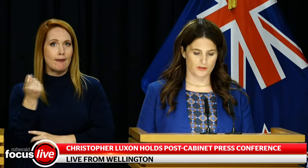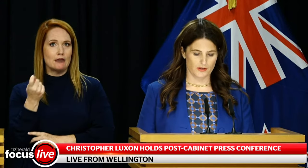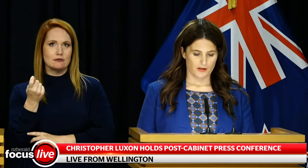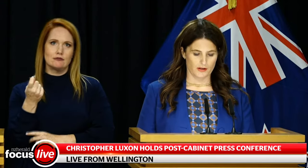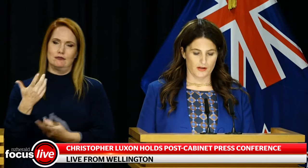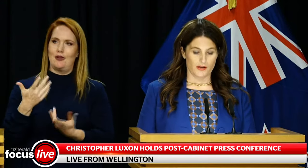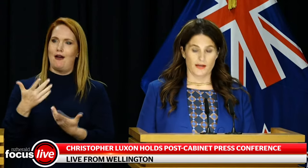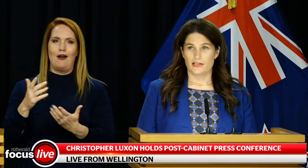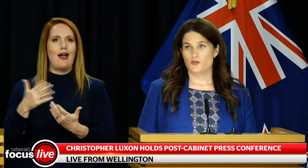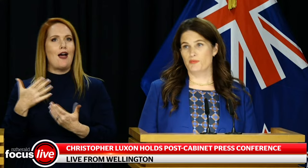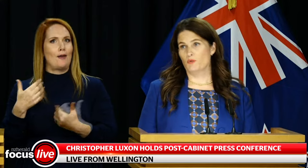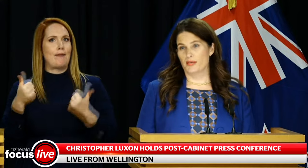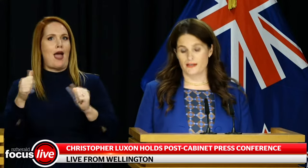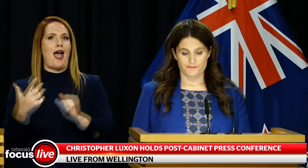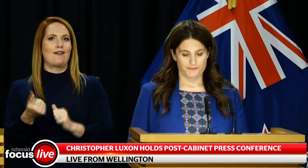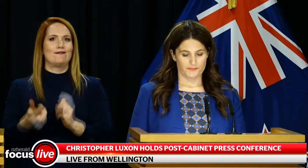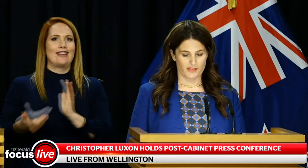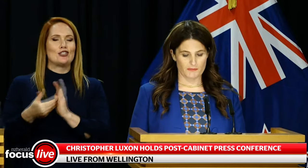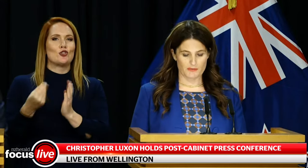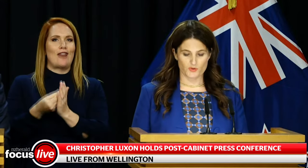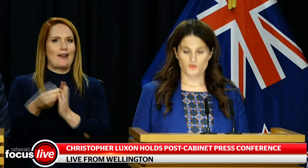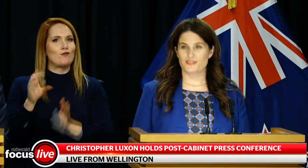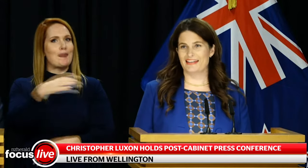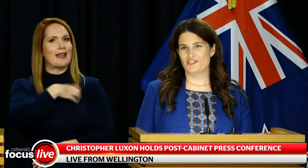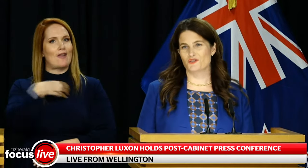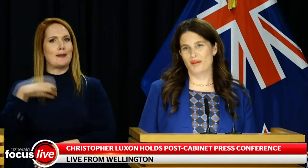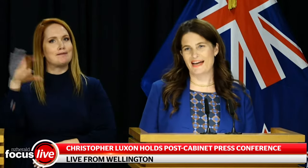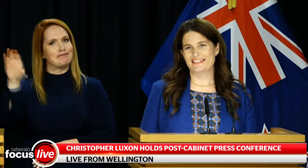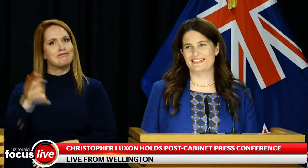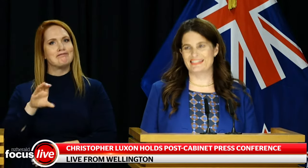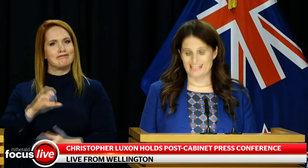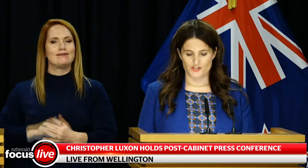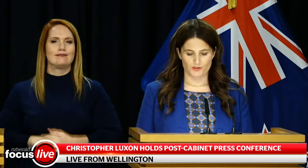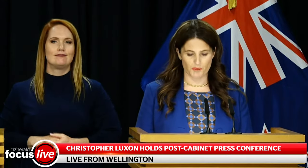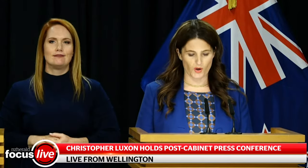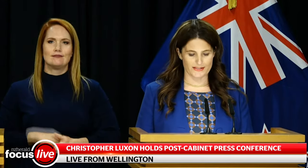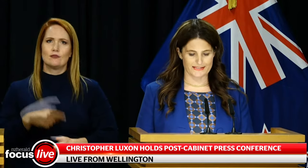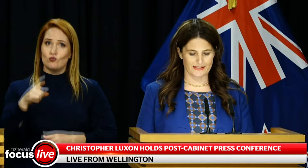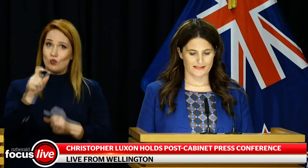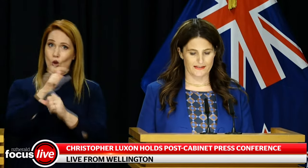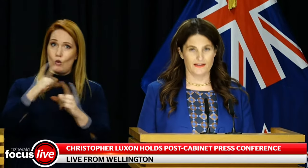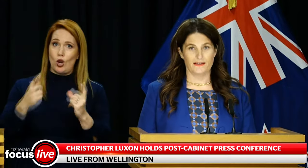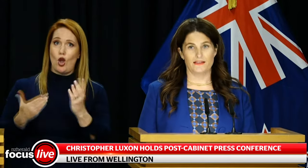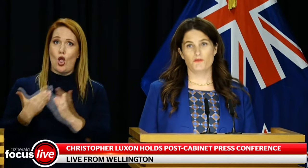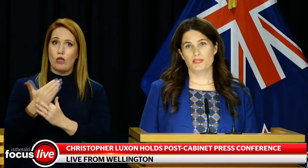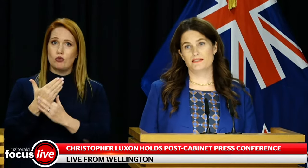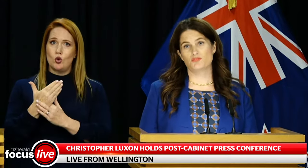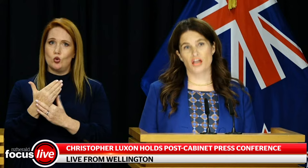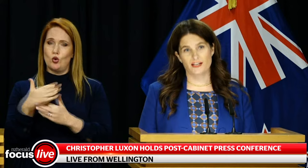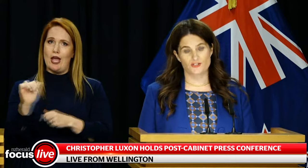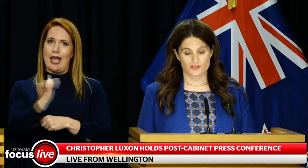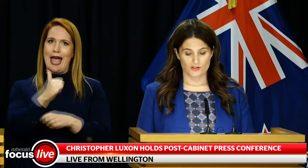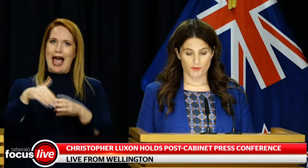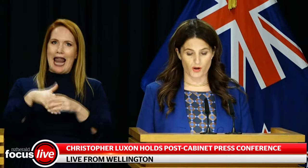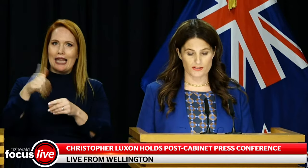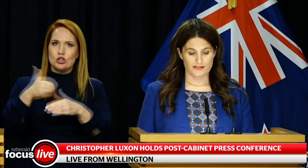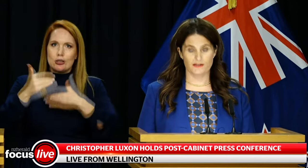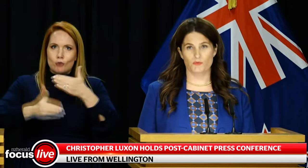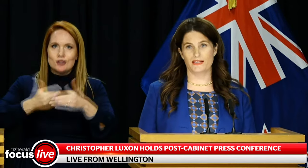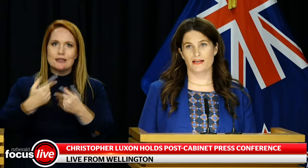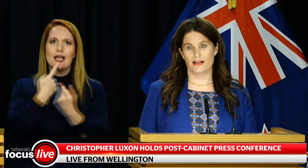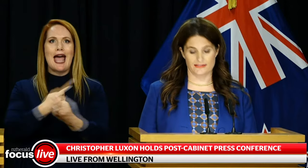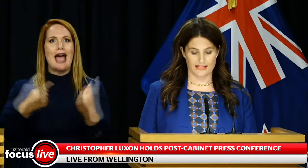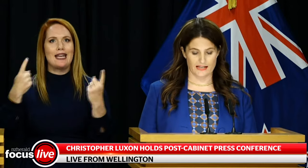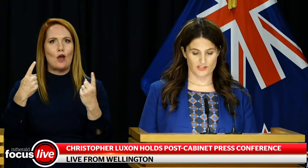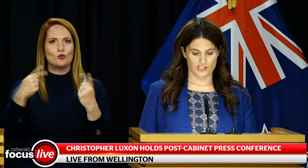due. As you'll be aware, Family Boost was a National Party election policy. There have been some changes to the policy